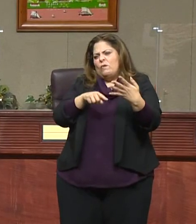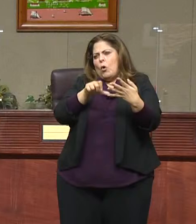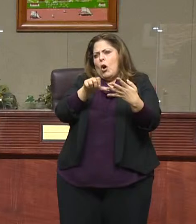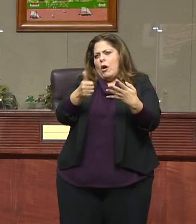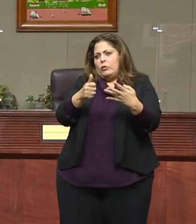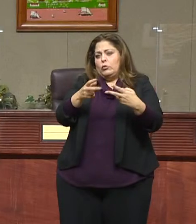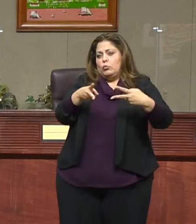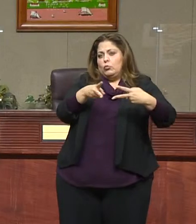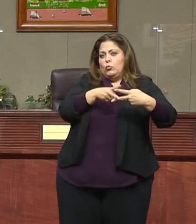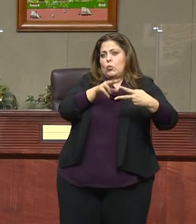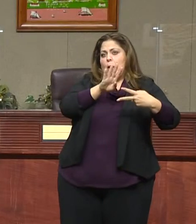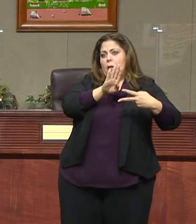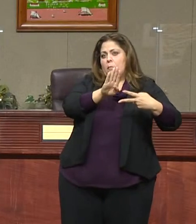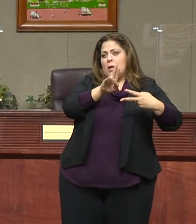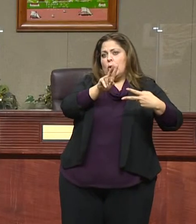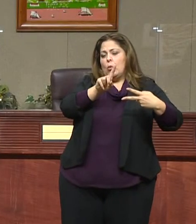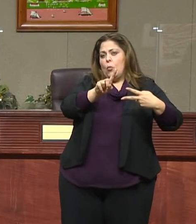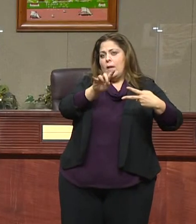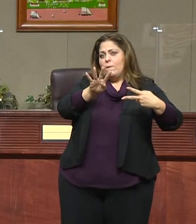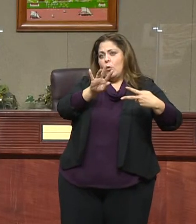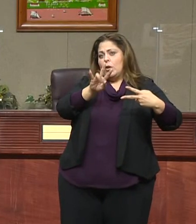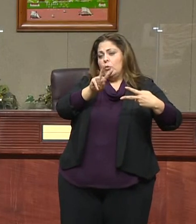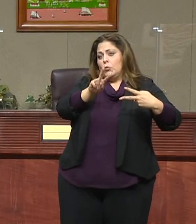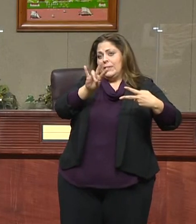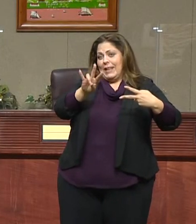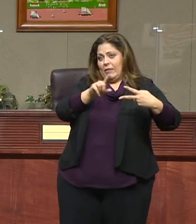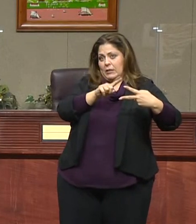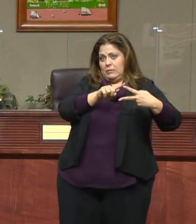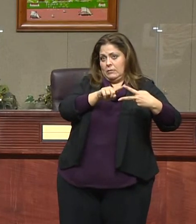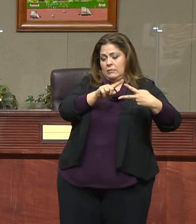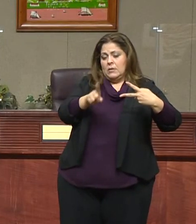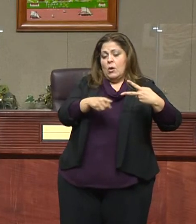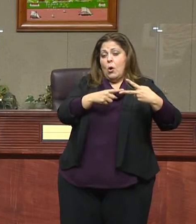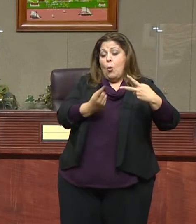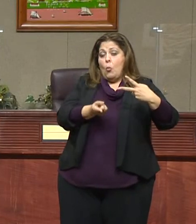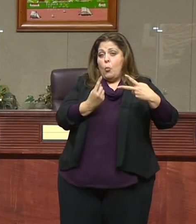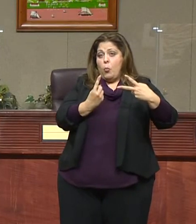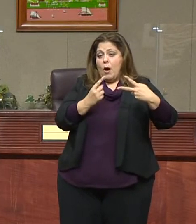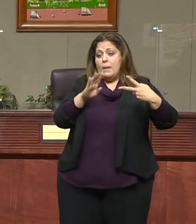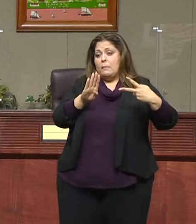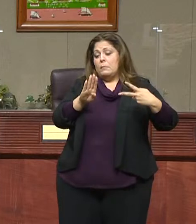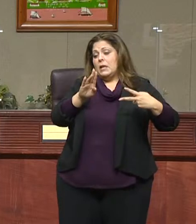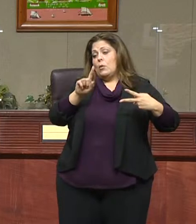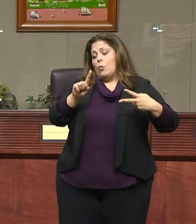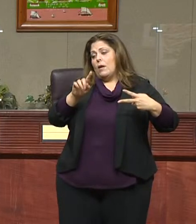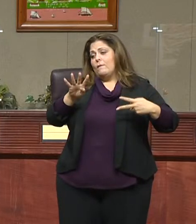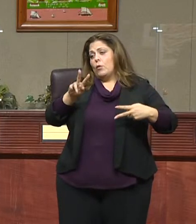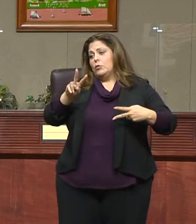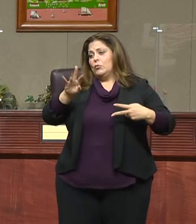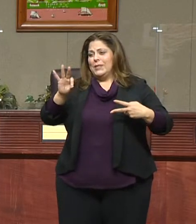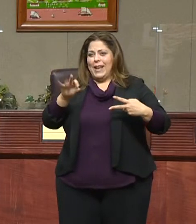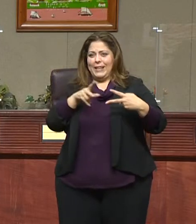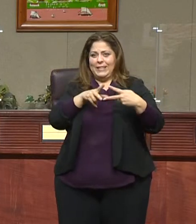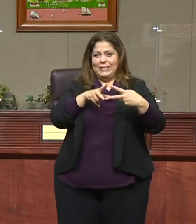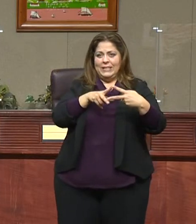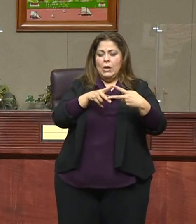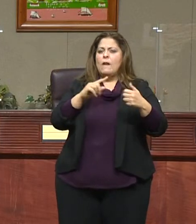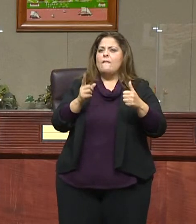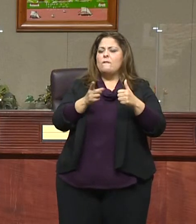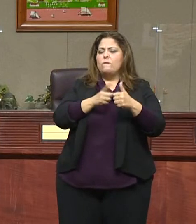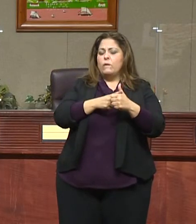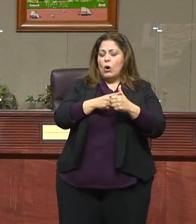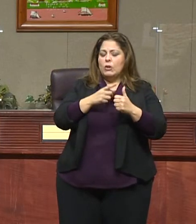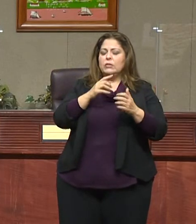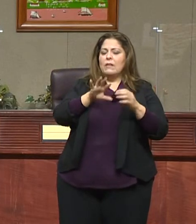were the B1427. 1 was the B1429. These 2 variants were first reported